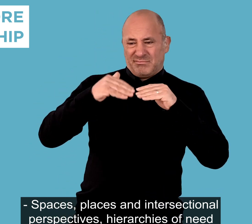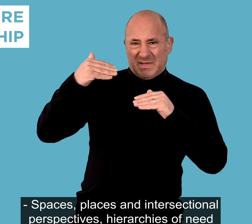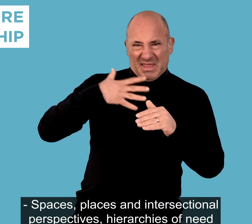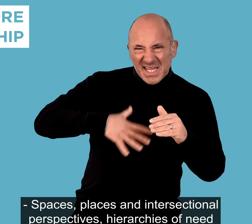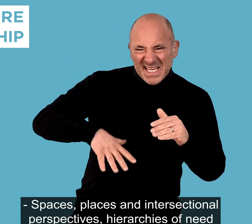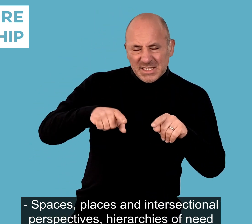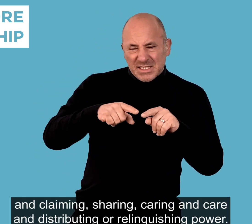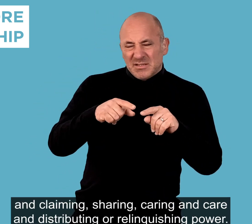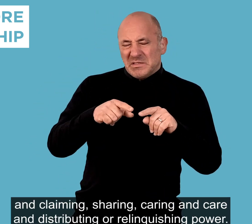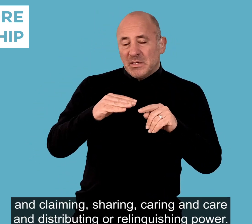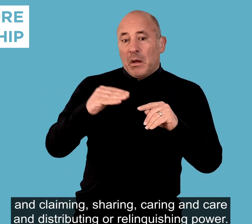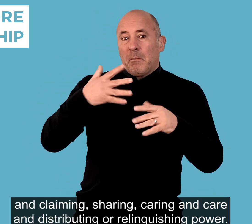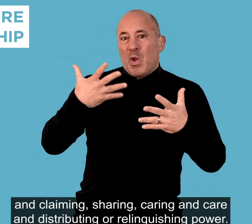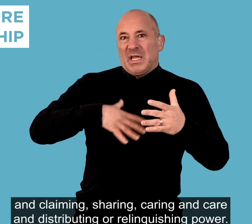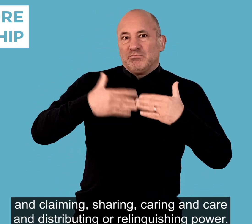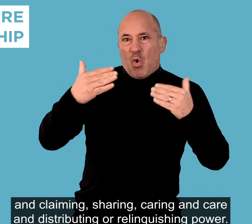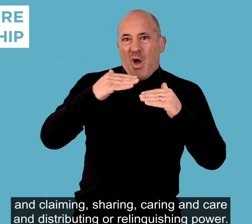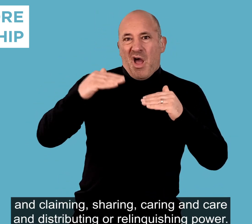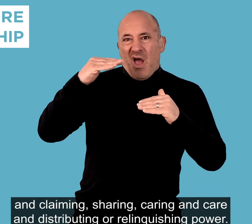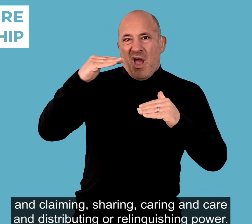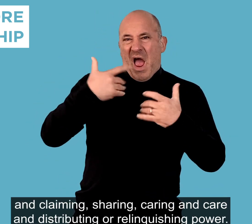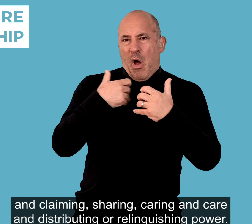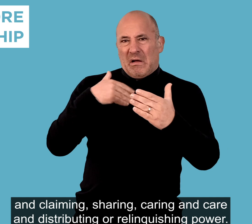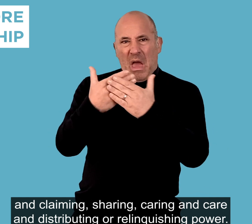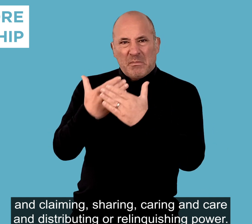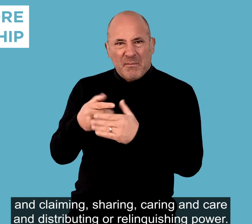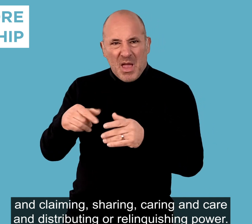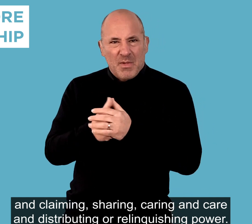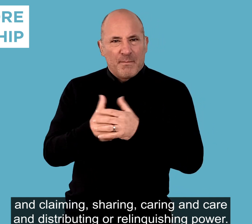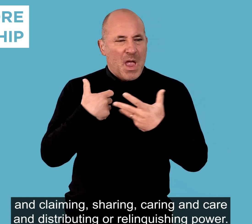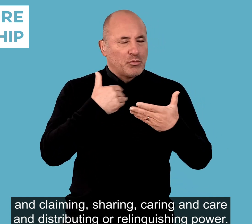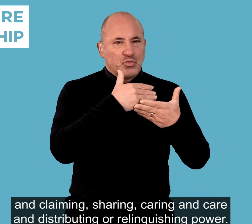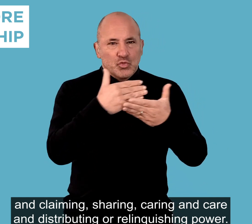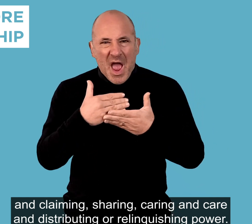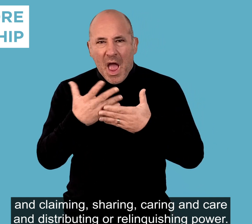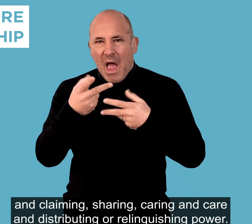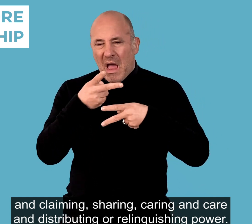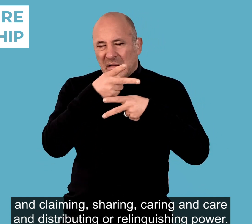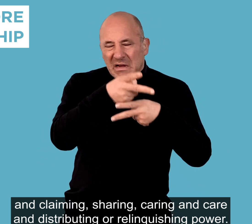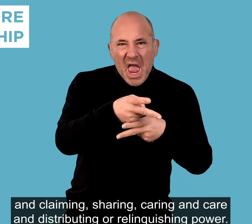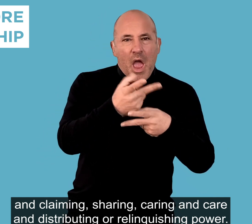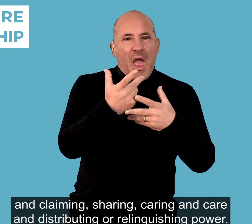And claiming, sharing, caring and care and distributing or relinquishing power